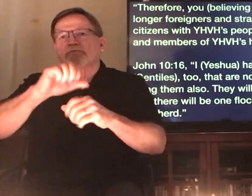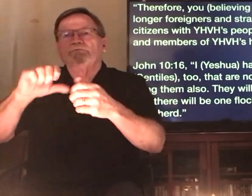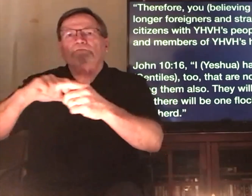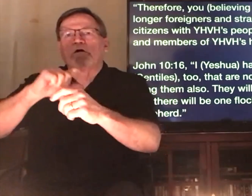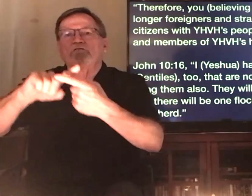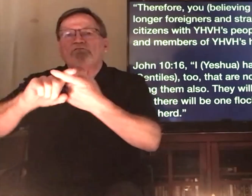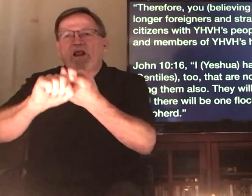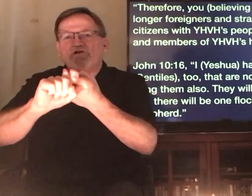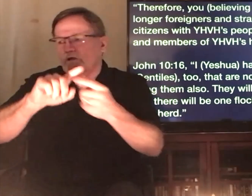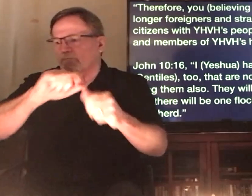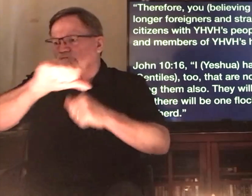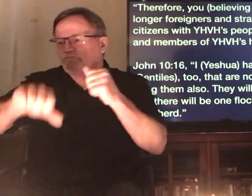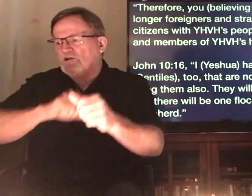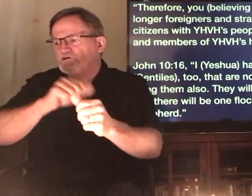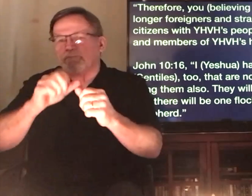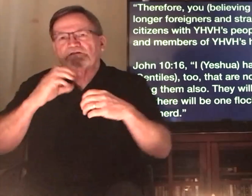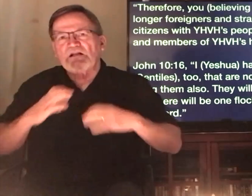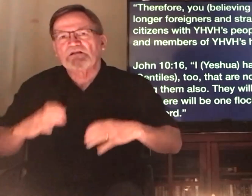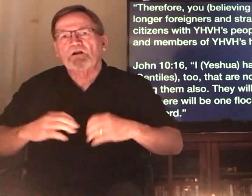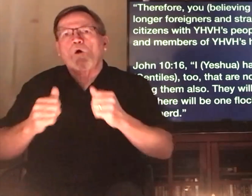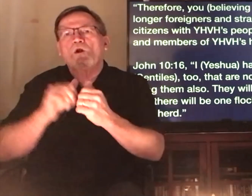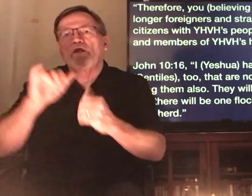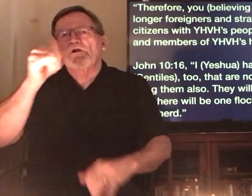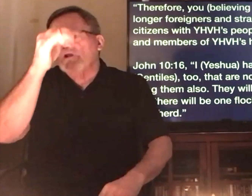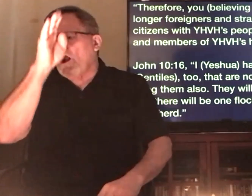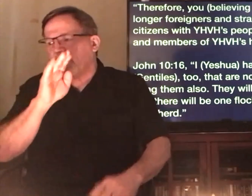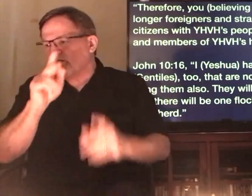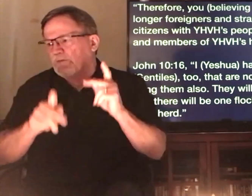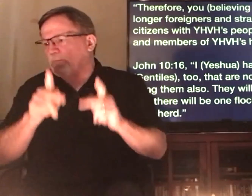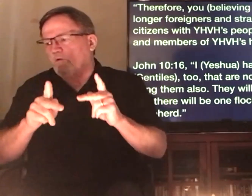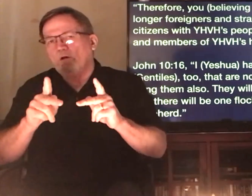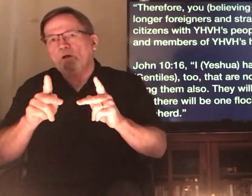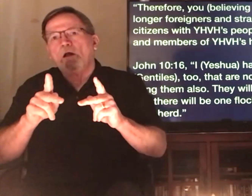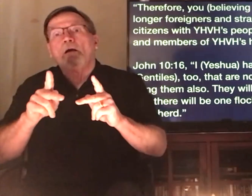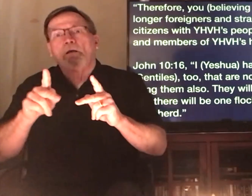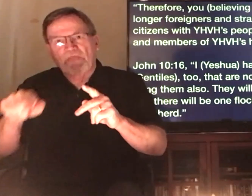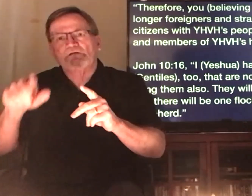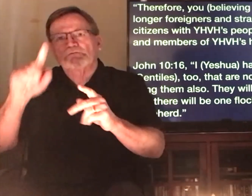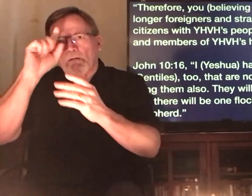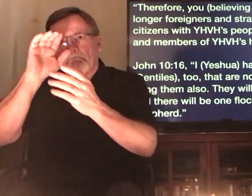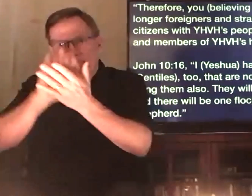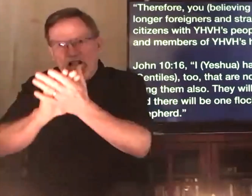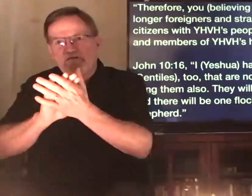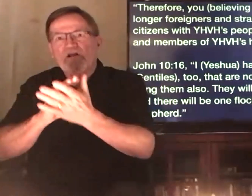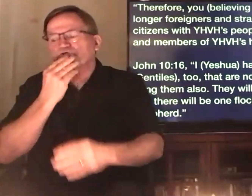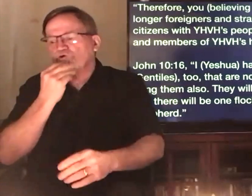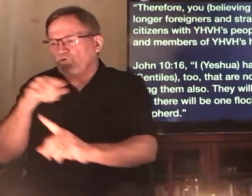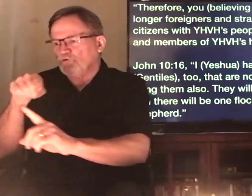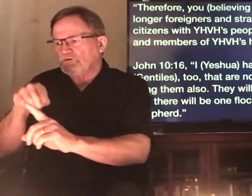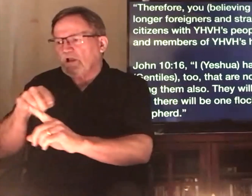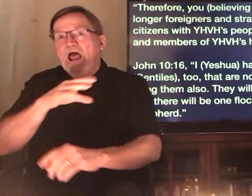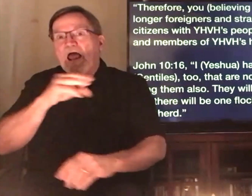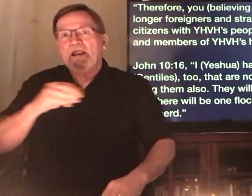2:11-19. Remember that you Gentiles, that was Paul speaking, Paul talking. Okay? Paul